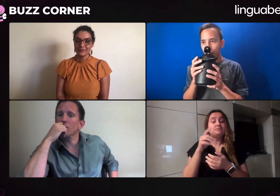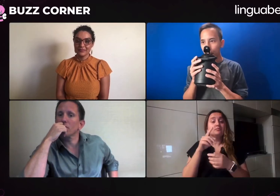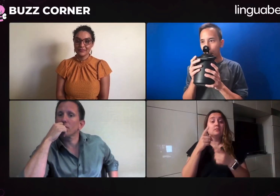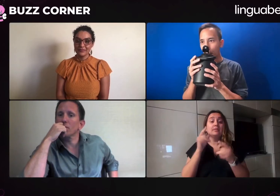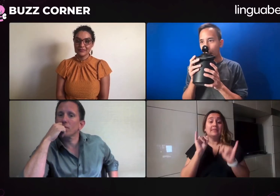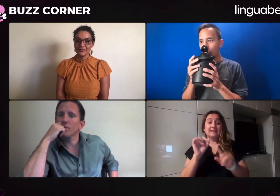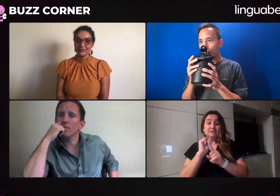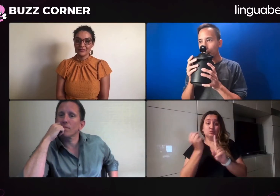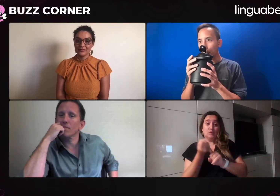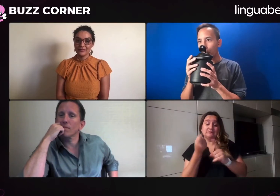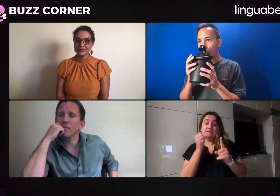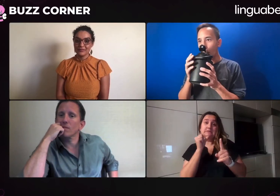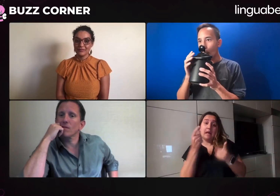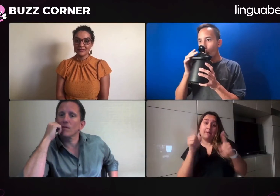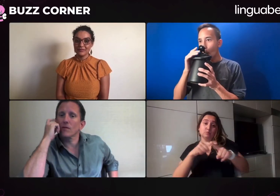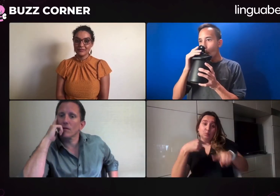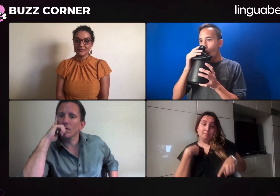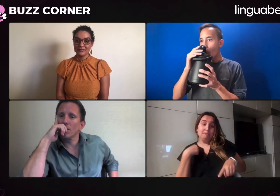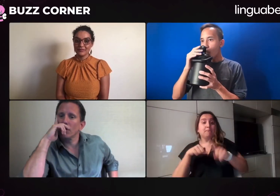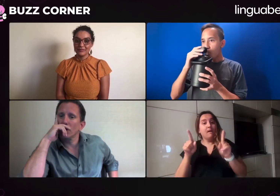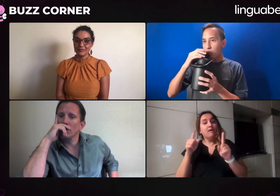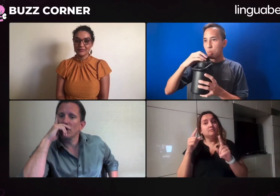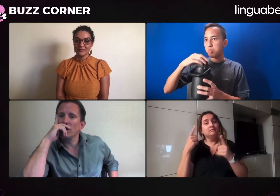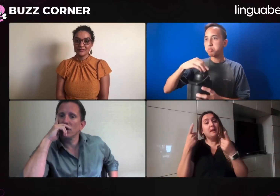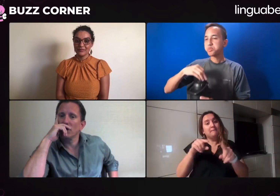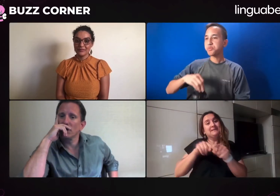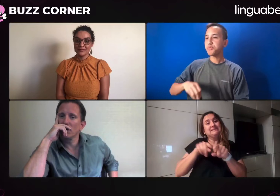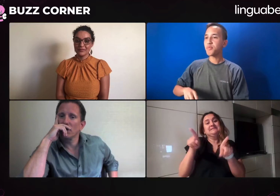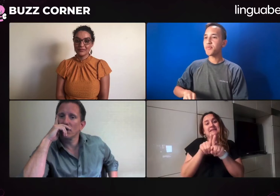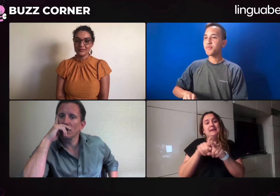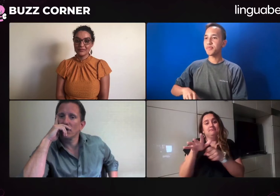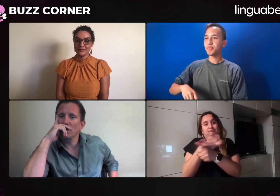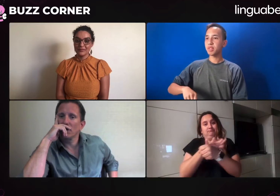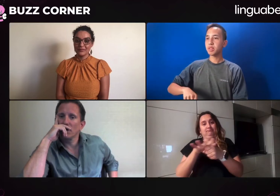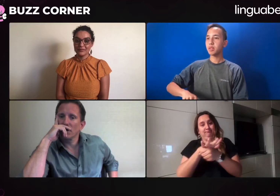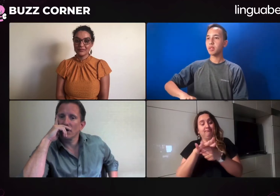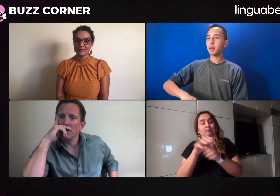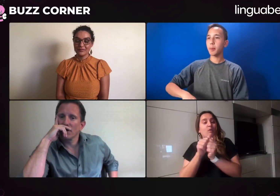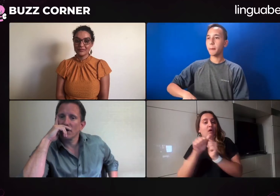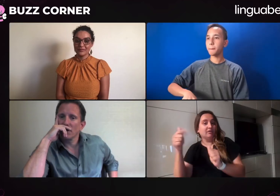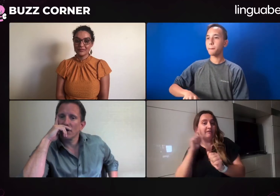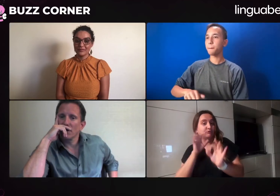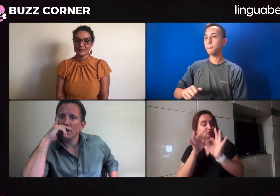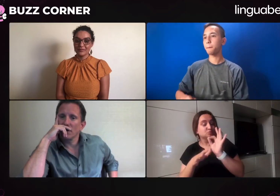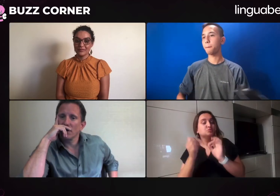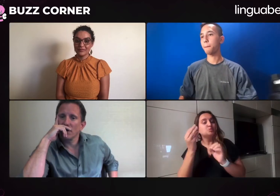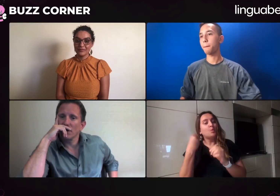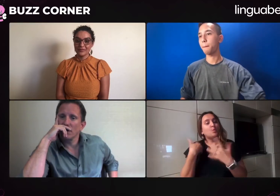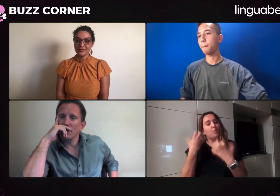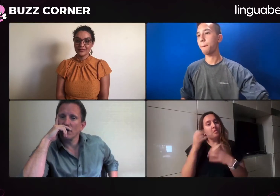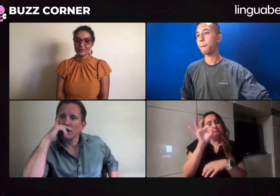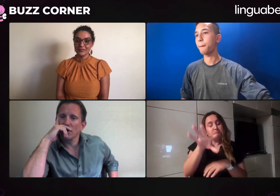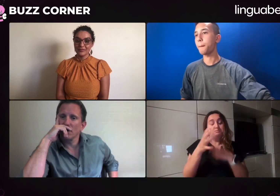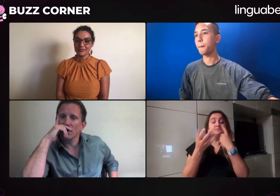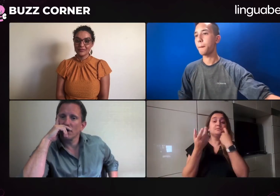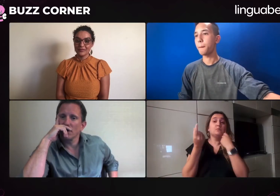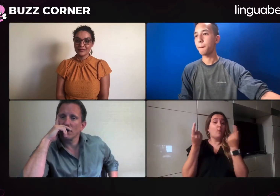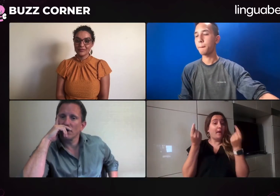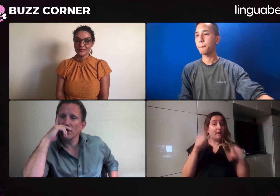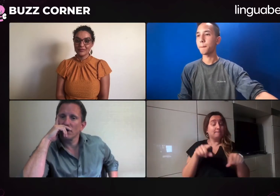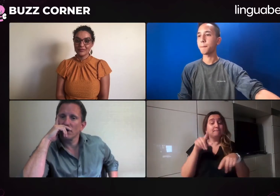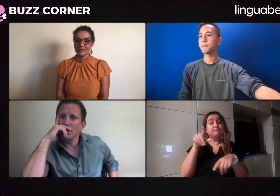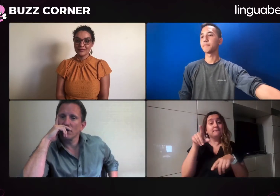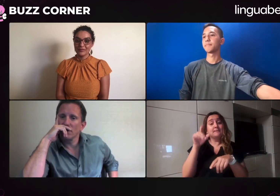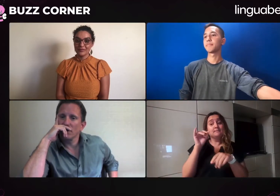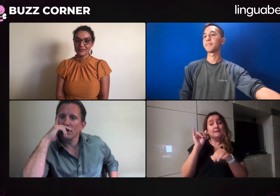as an interpreter at a school for a deaf school, and there was a situation that didn't happen to me, but it happened in the area that I was working with another deaf interpreter.